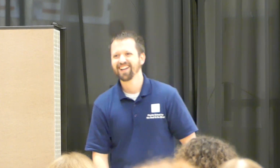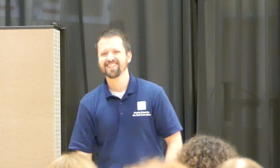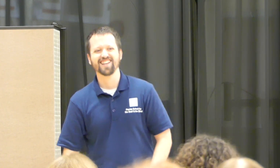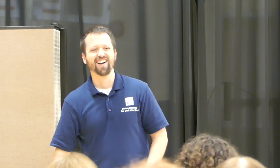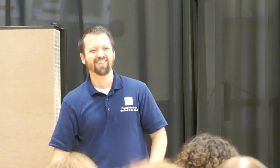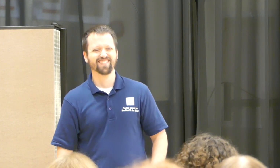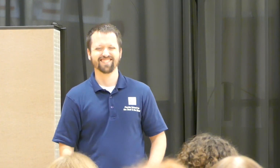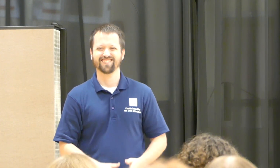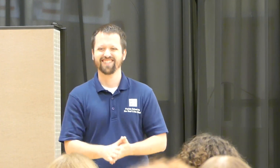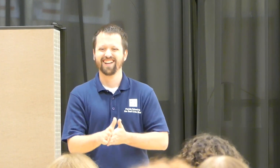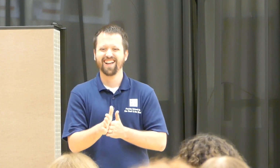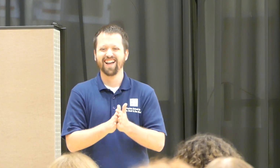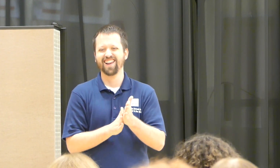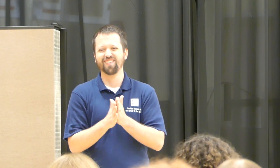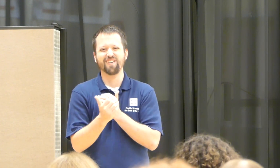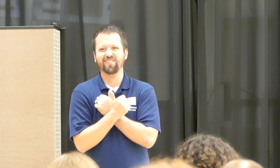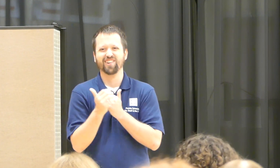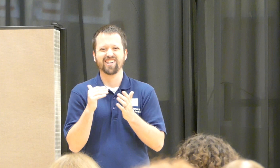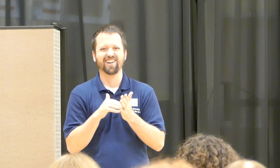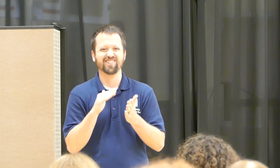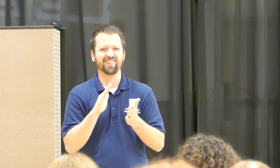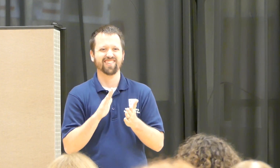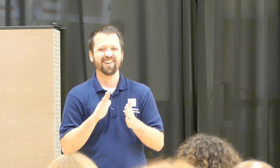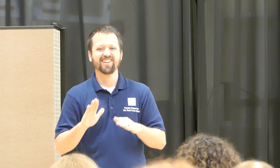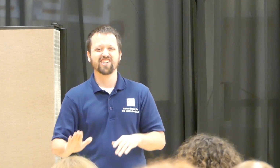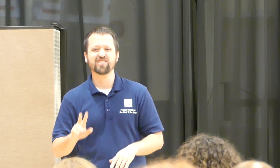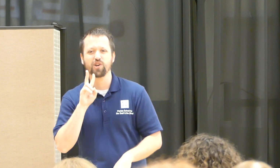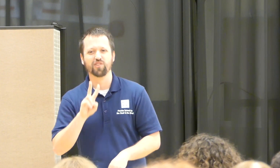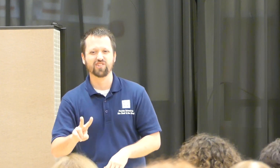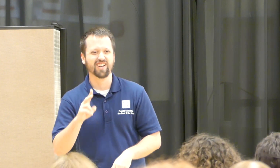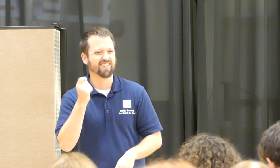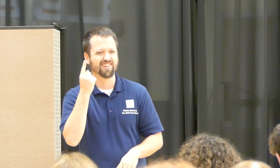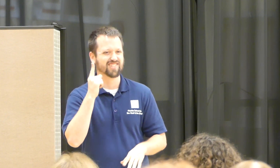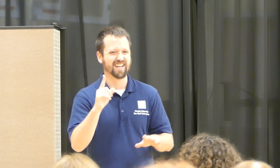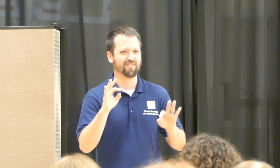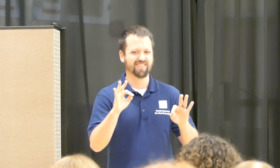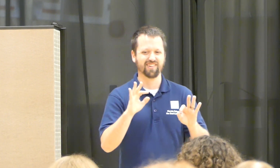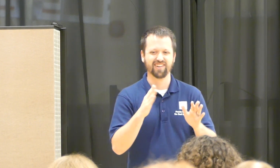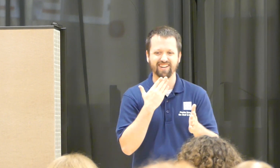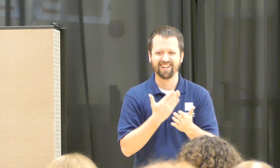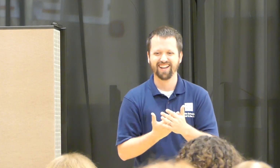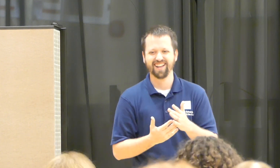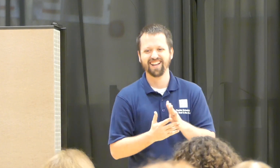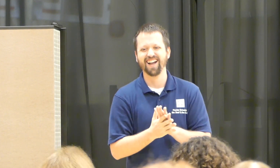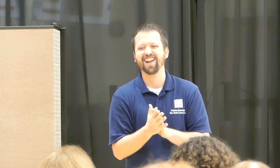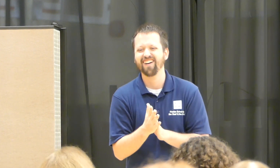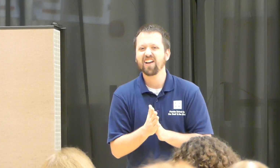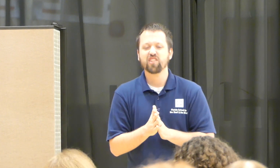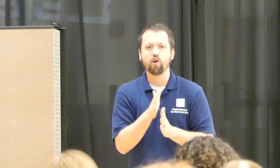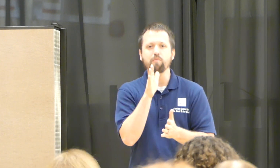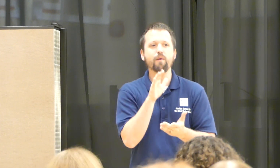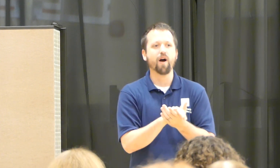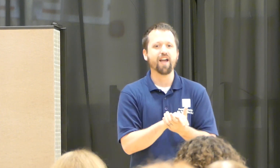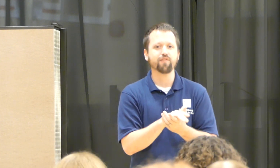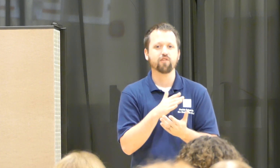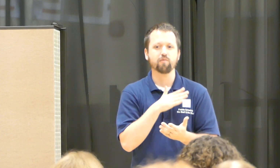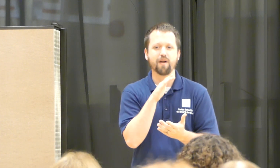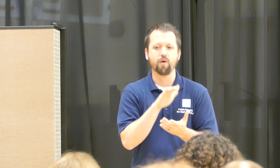So, I love my middle child. She's 2, so she doesn't understand it. So good. So is my wife.